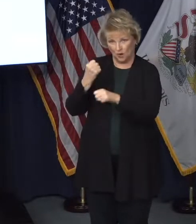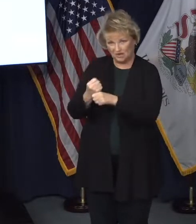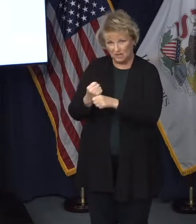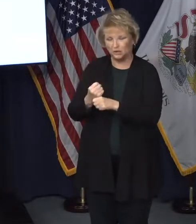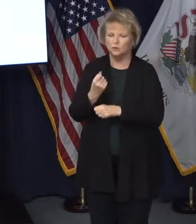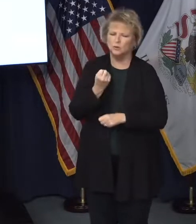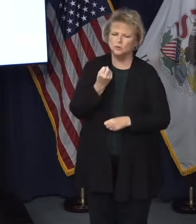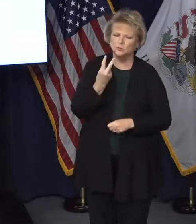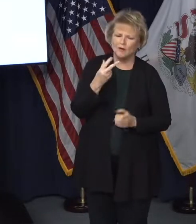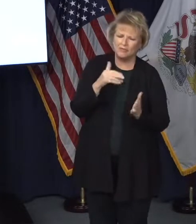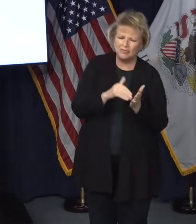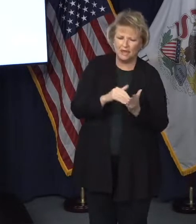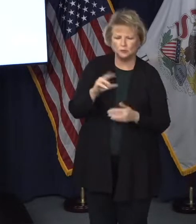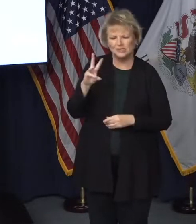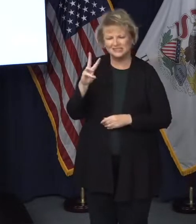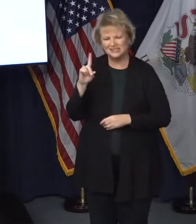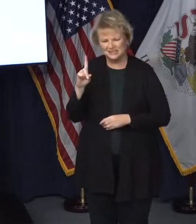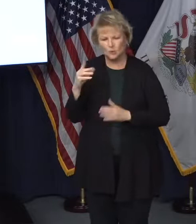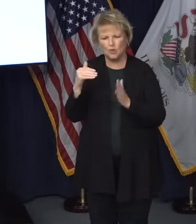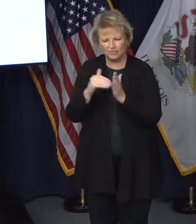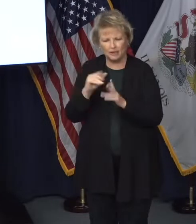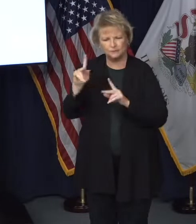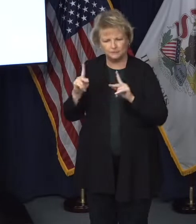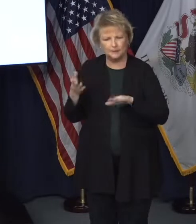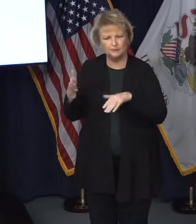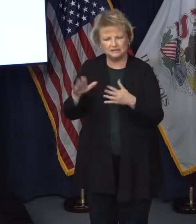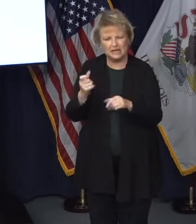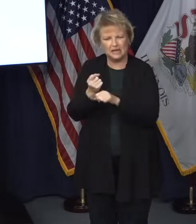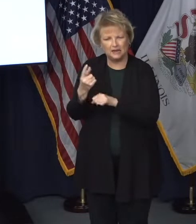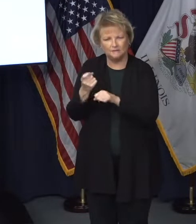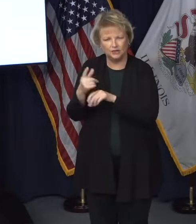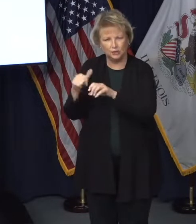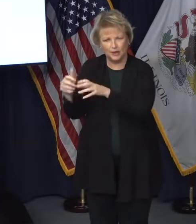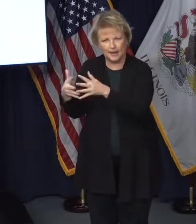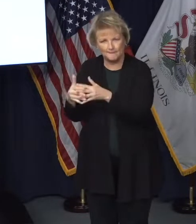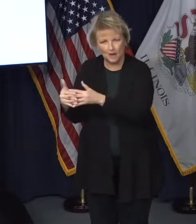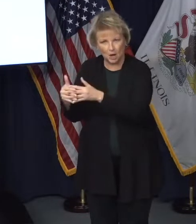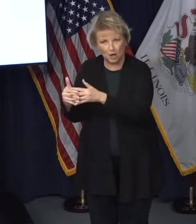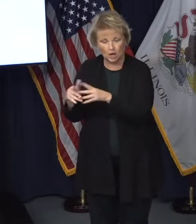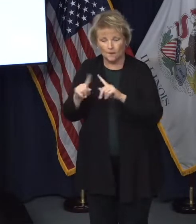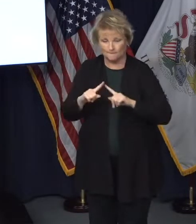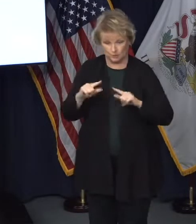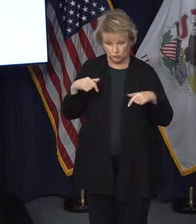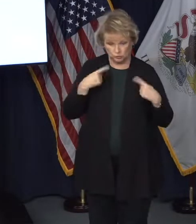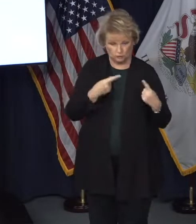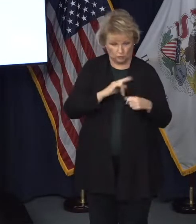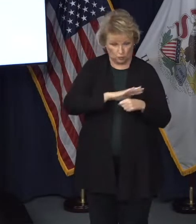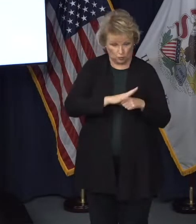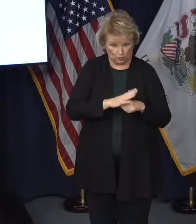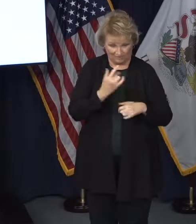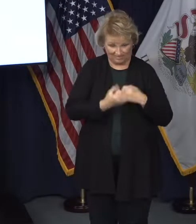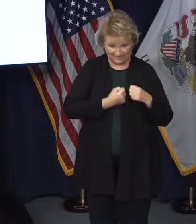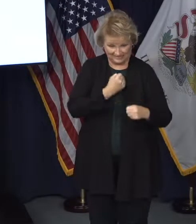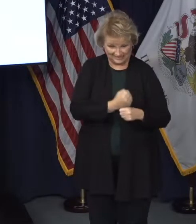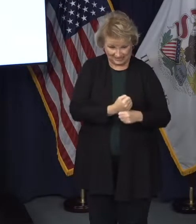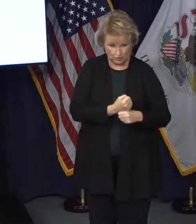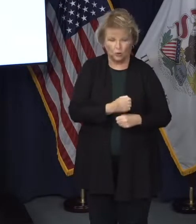and 61,000 deaths annually in the US. But in this year alone, we have more